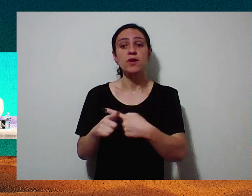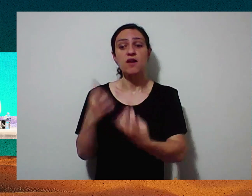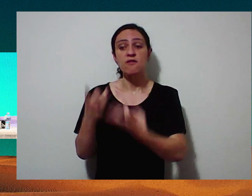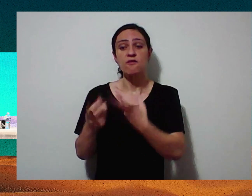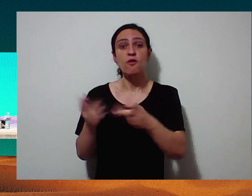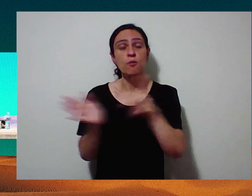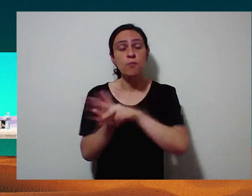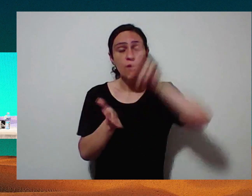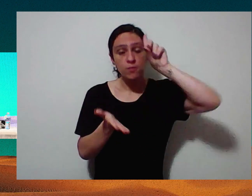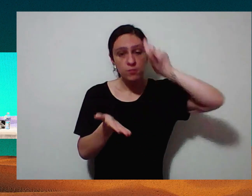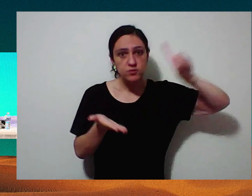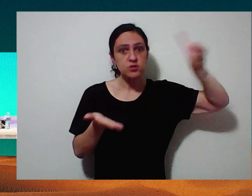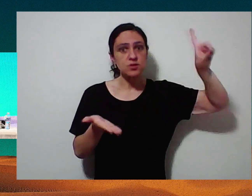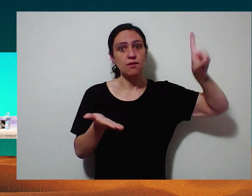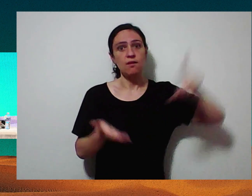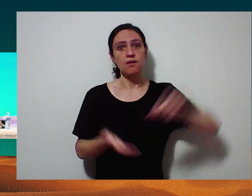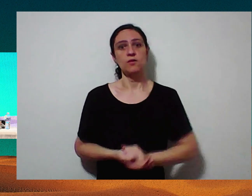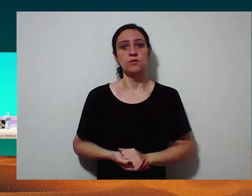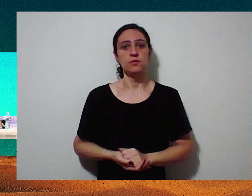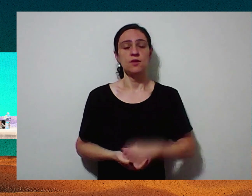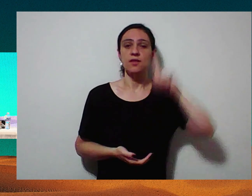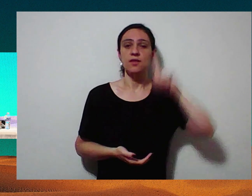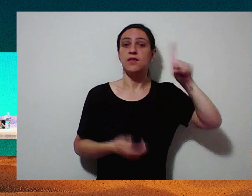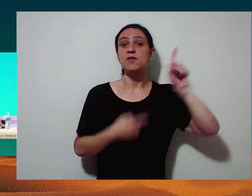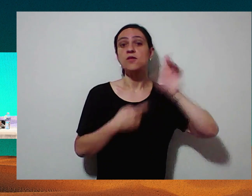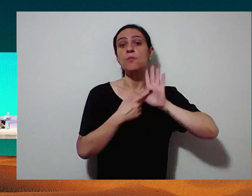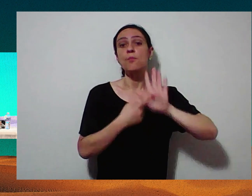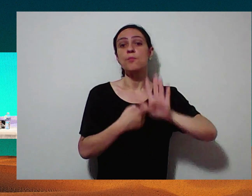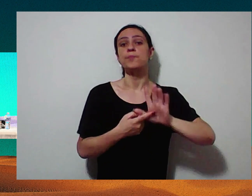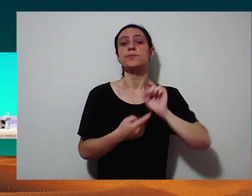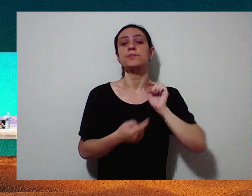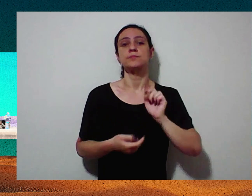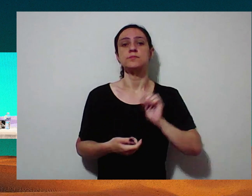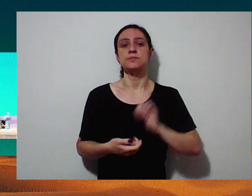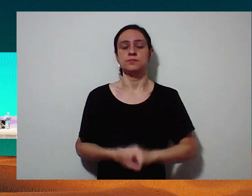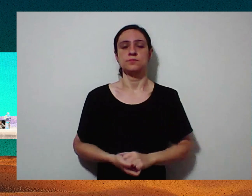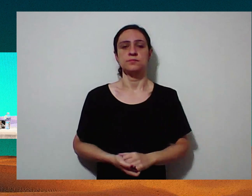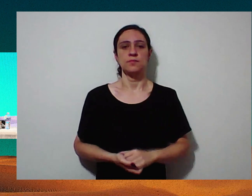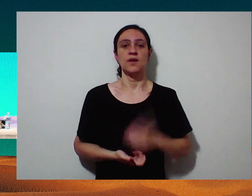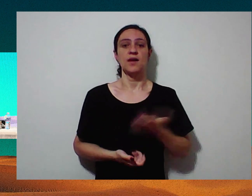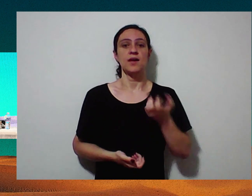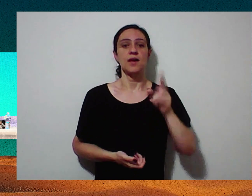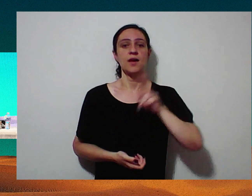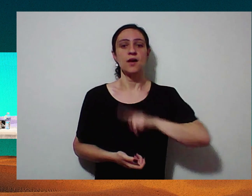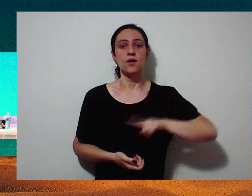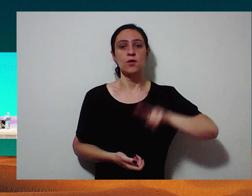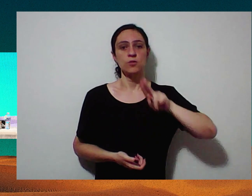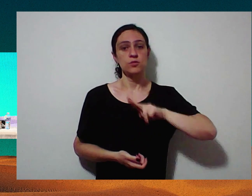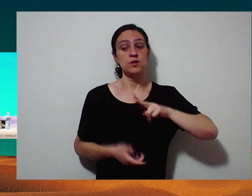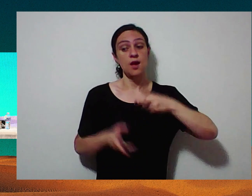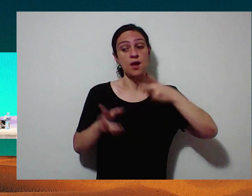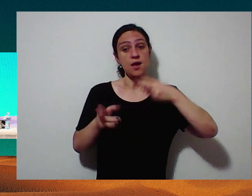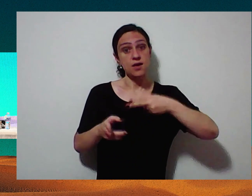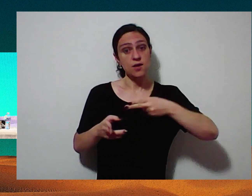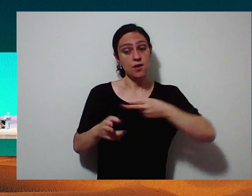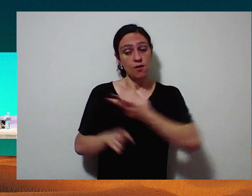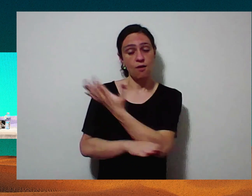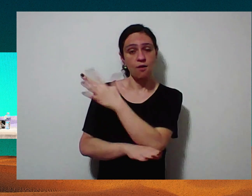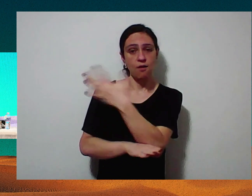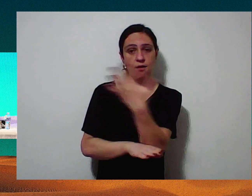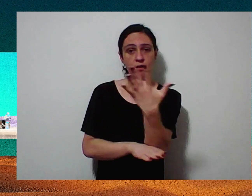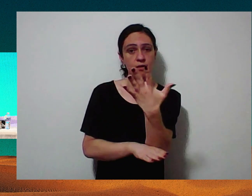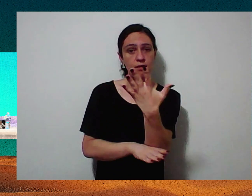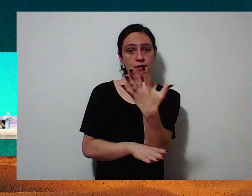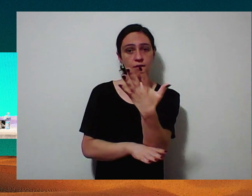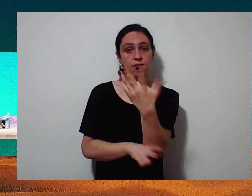Irmãos, o que Deus quer dizer para você, Ele quer usar você só como uma sarça. Saints, what God is trying to